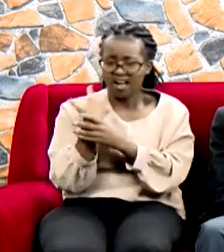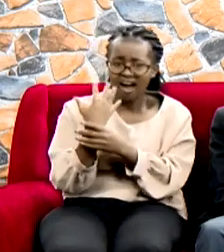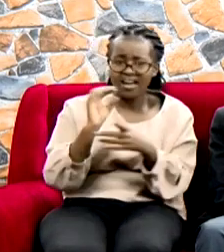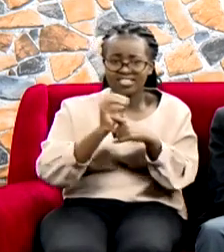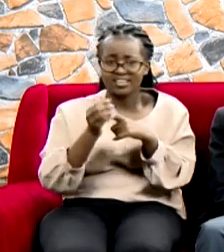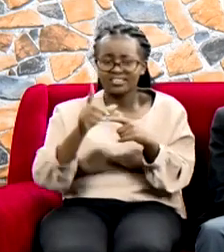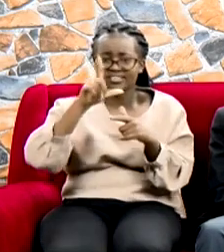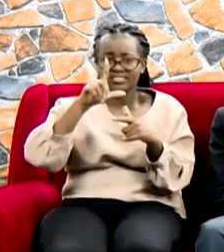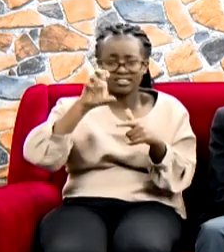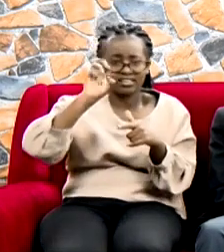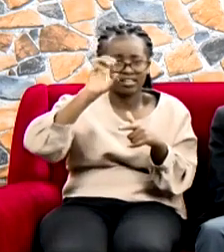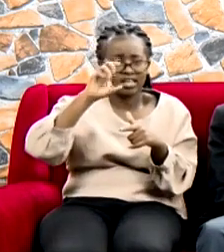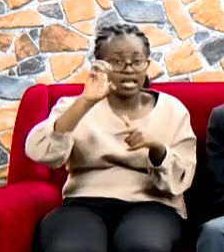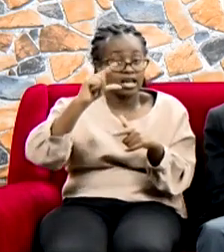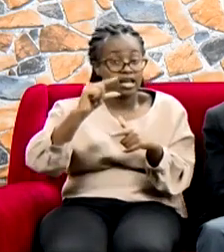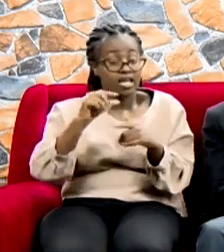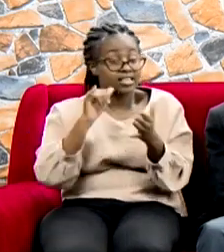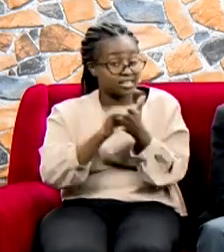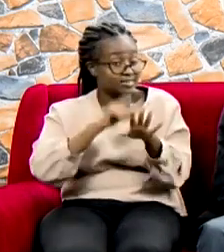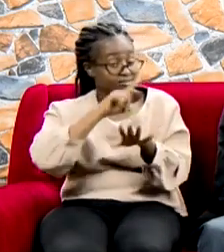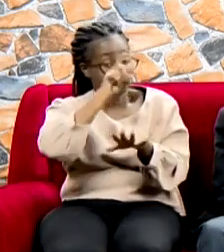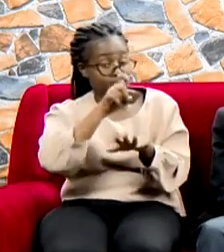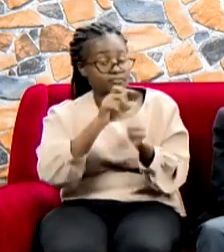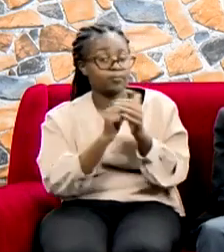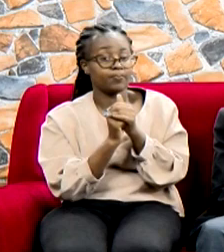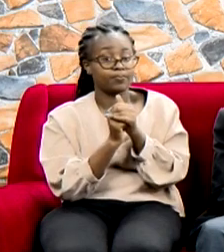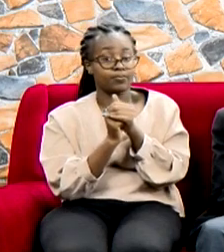mguu. Exactly. Is it that time? Okay. So,